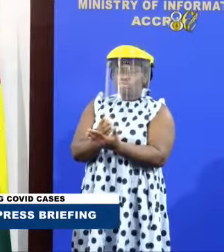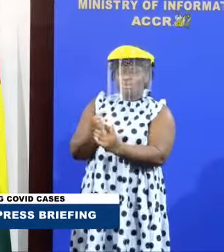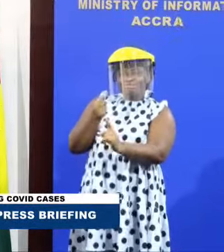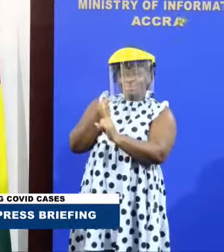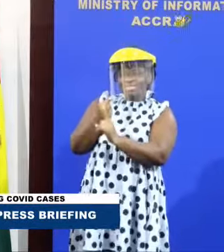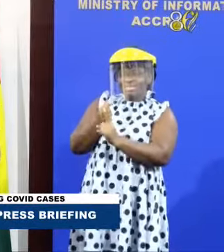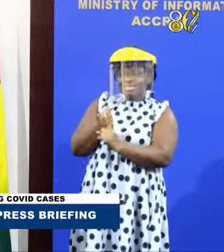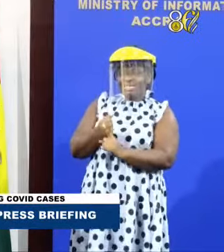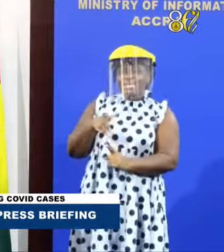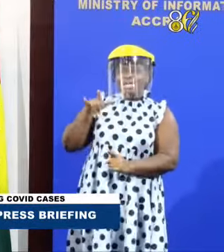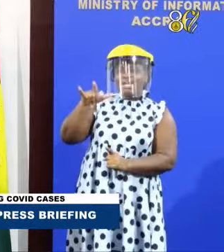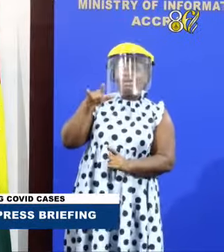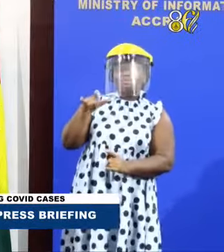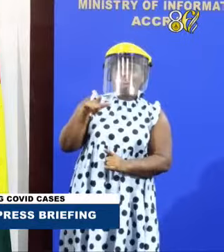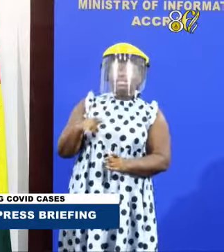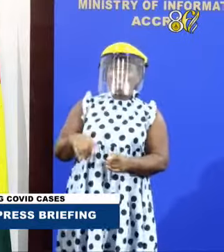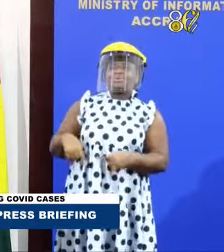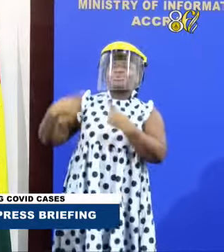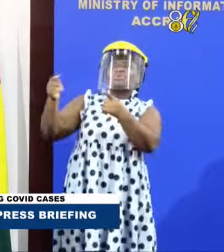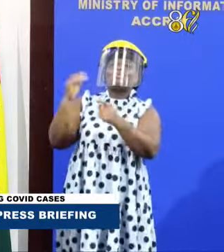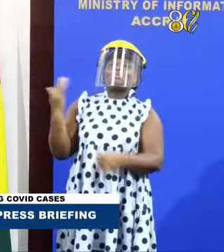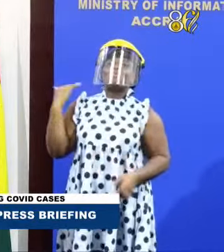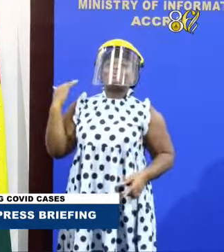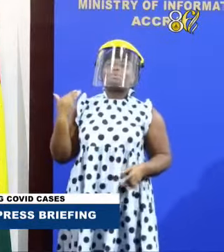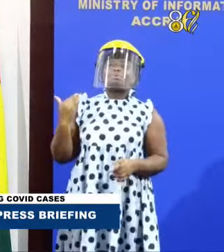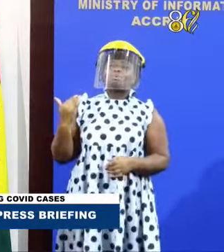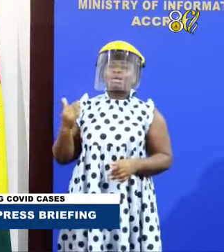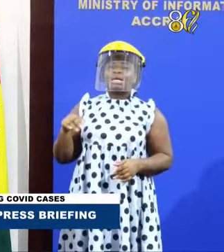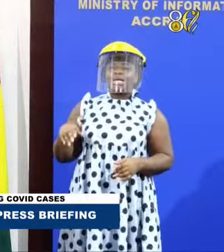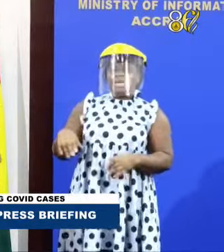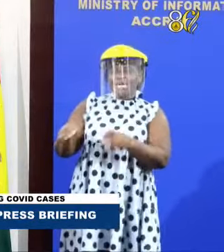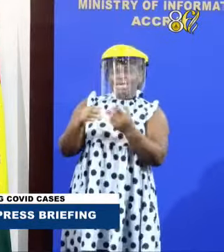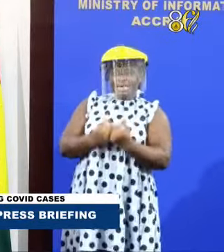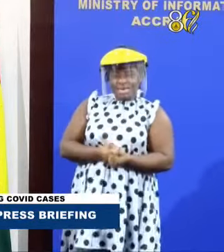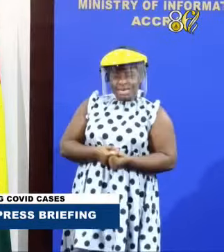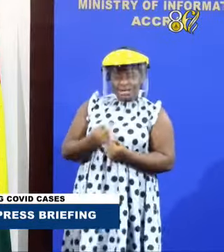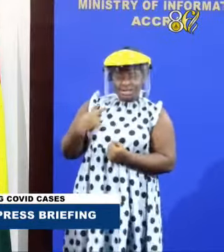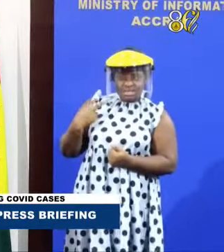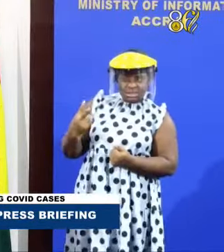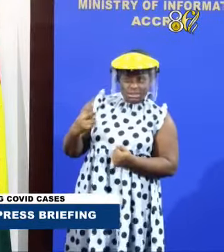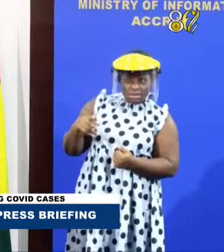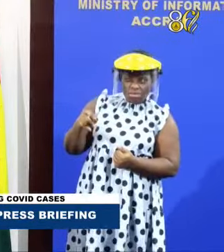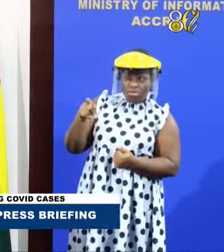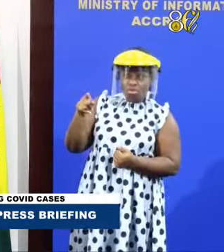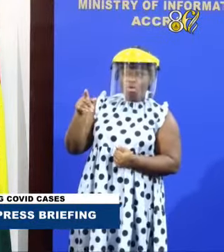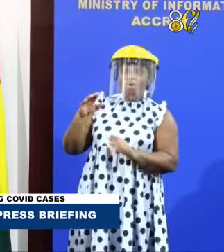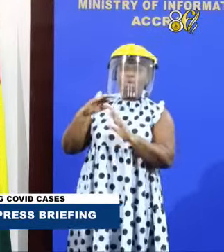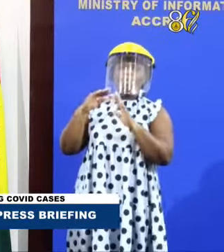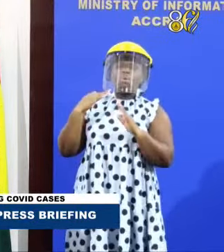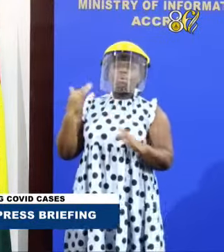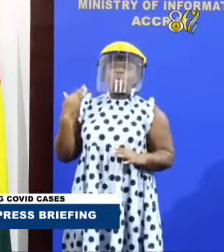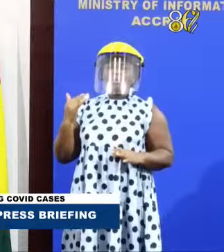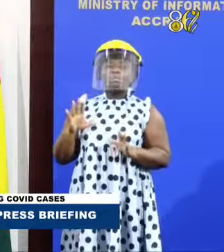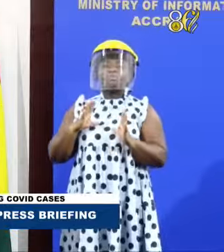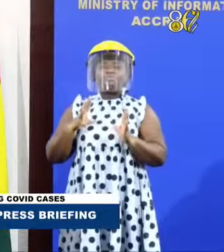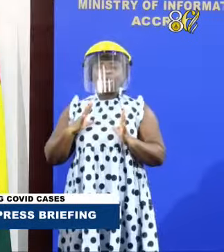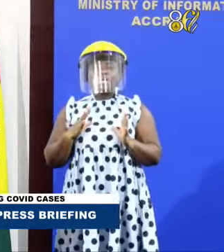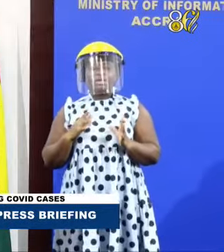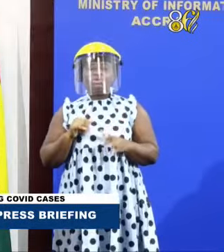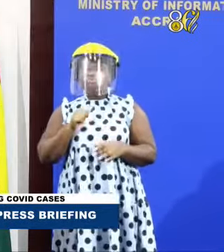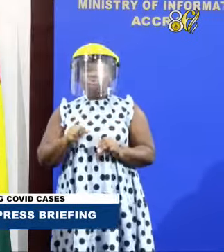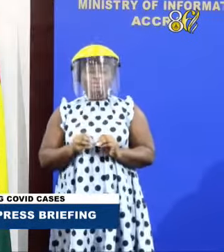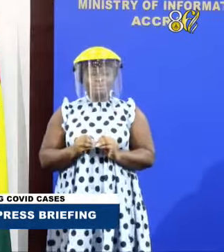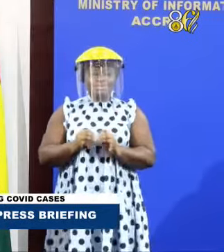airport, we were asking them to self-isolate at home. National security go and see your environment. If they feel you can self-isolate and not expose people